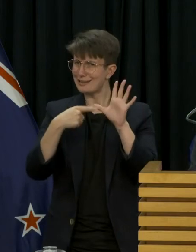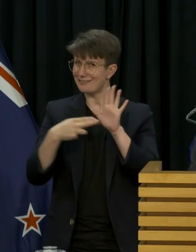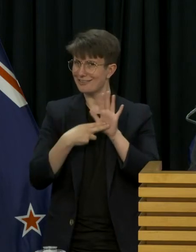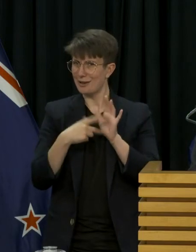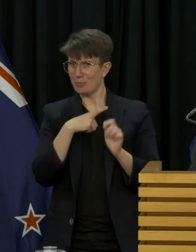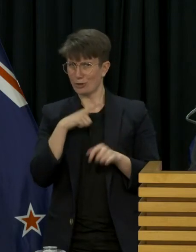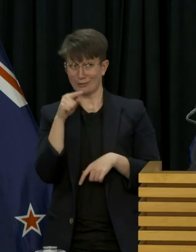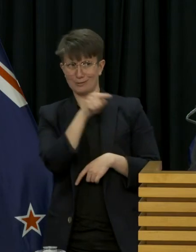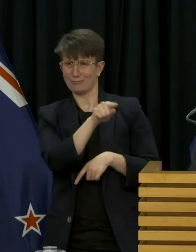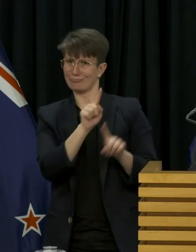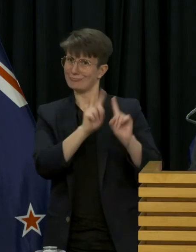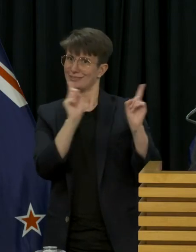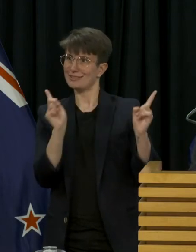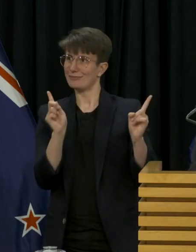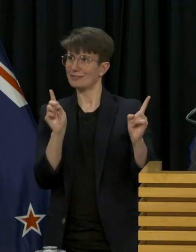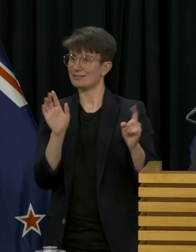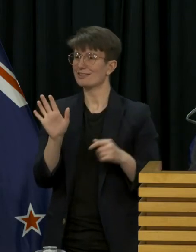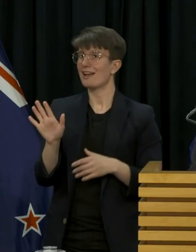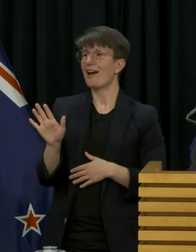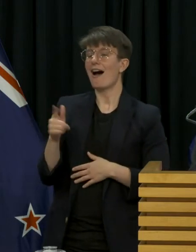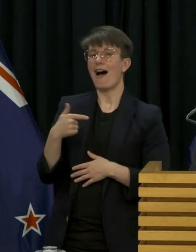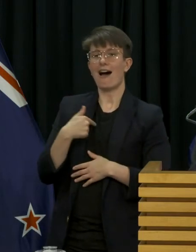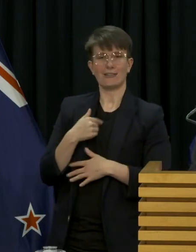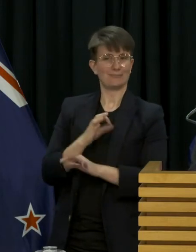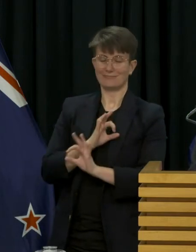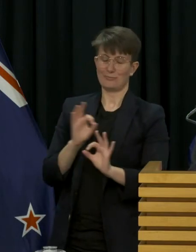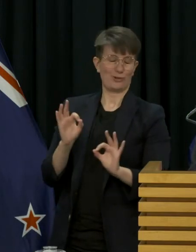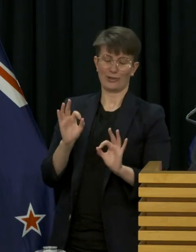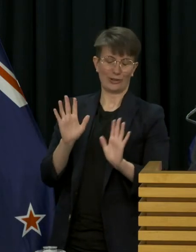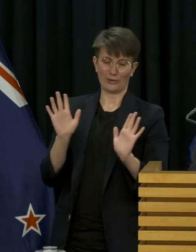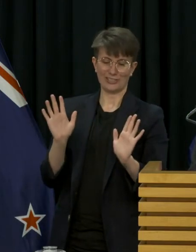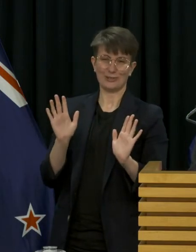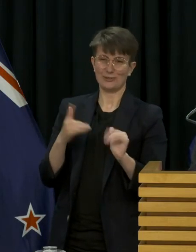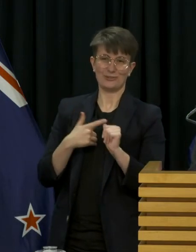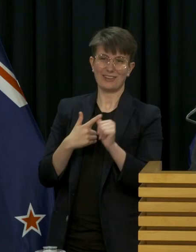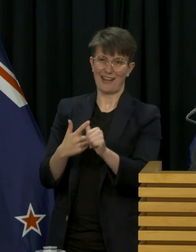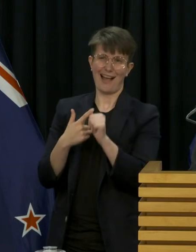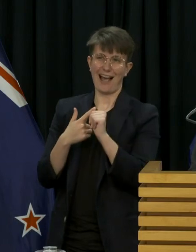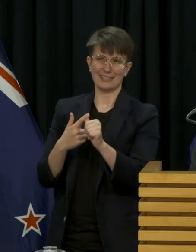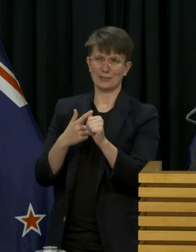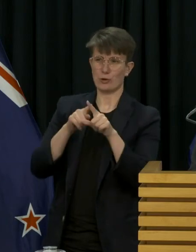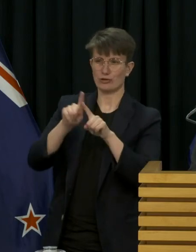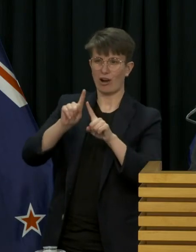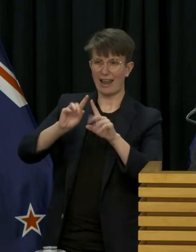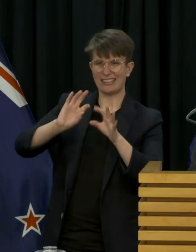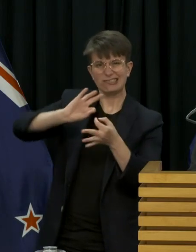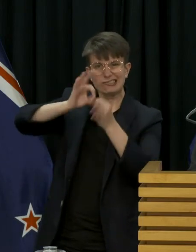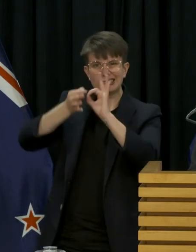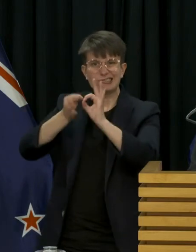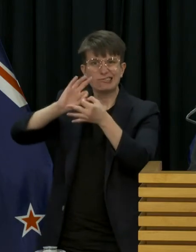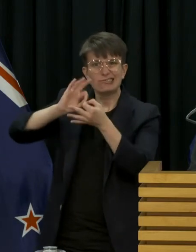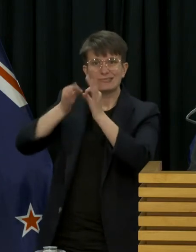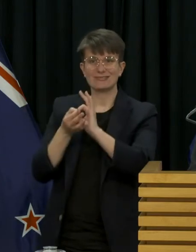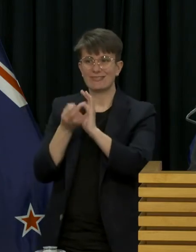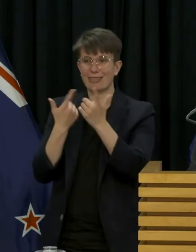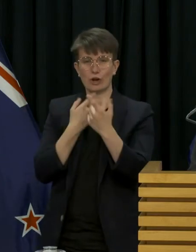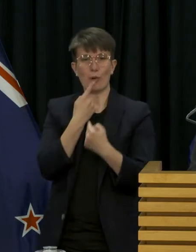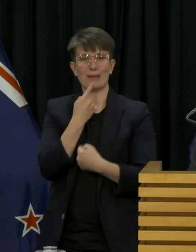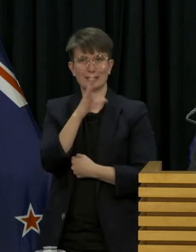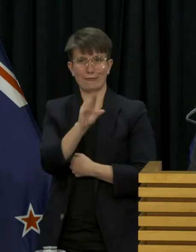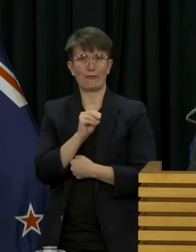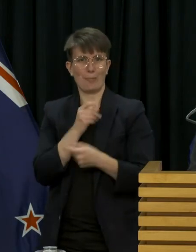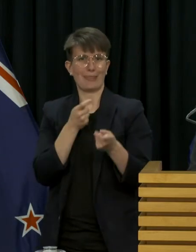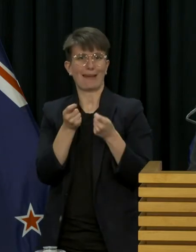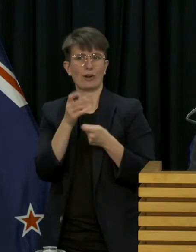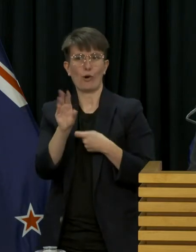comments made by the Governor of the Reserve Bank, but my view is actually that what I'm saying here is not necessarily in contradiction to that. You